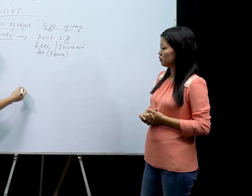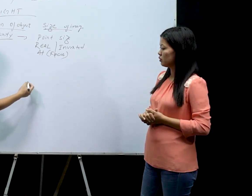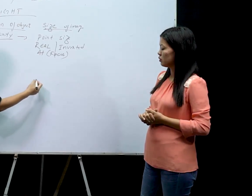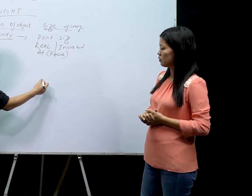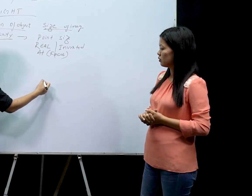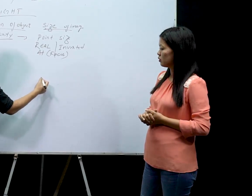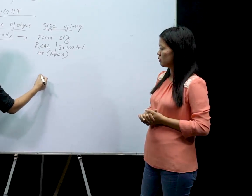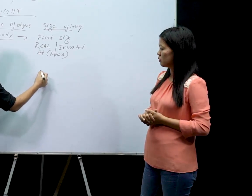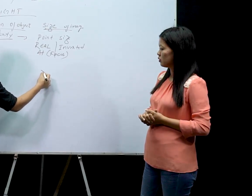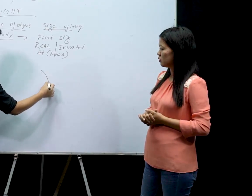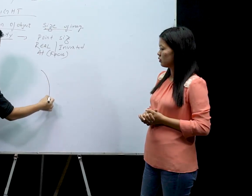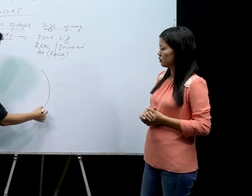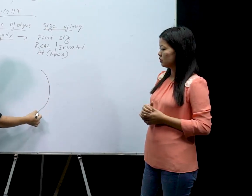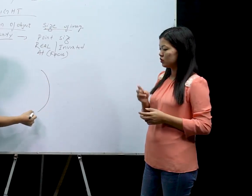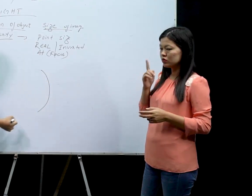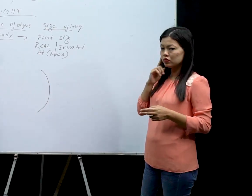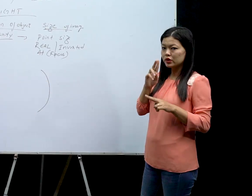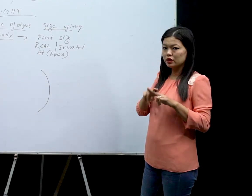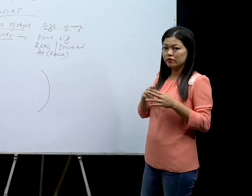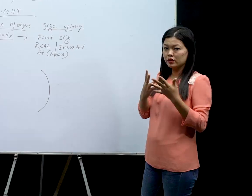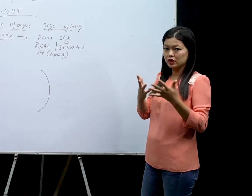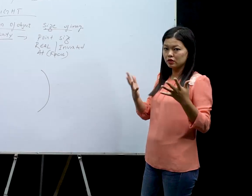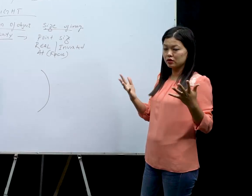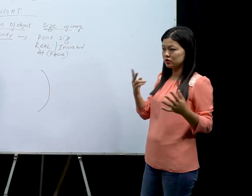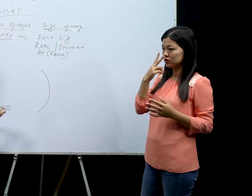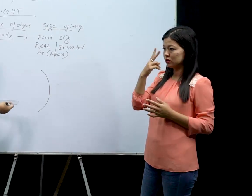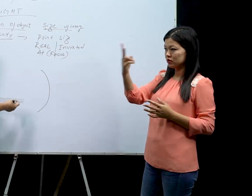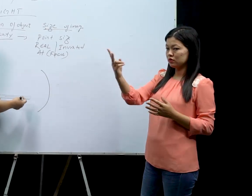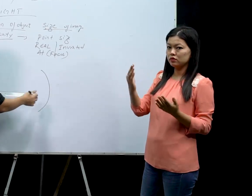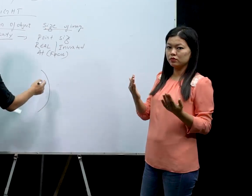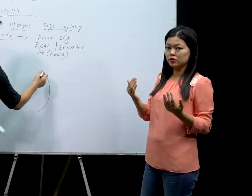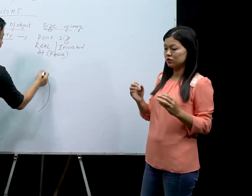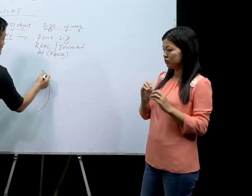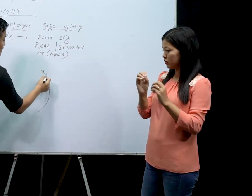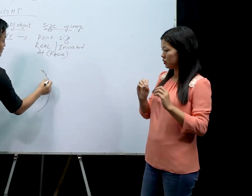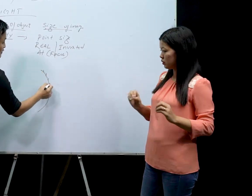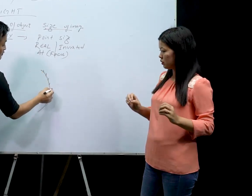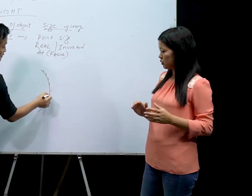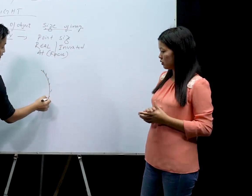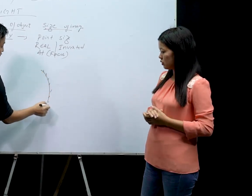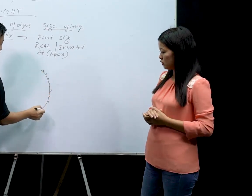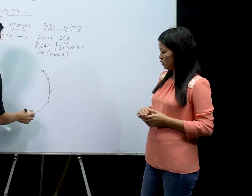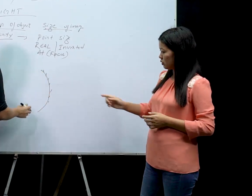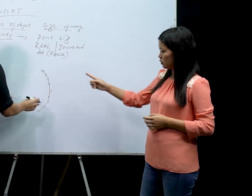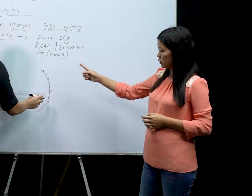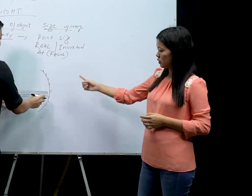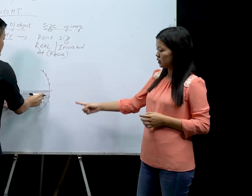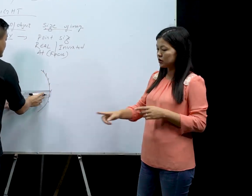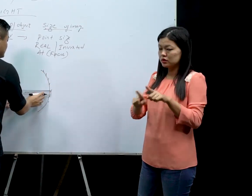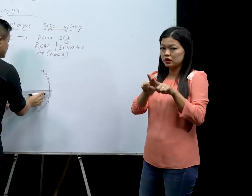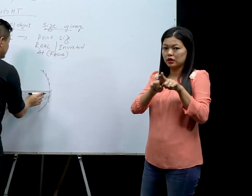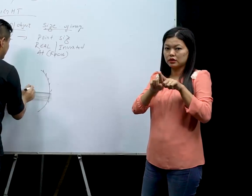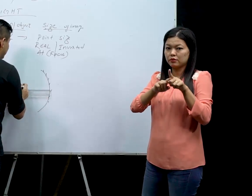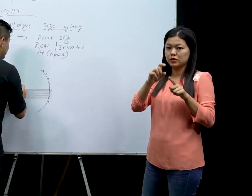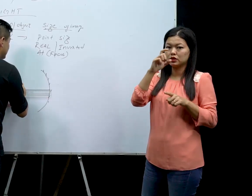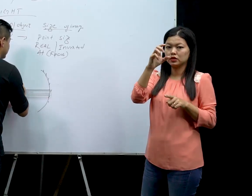Okay, so now let's say this is our ray diagram. Okay, so this is our concave mirror, and